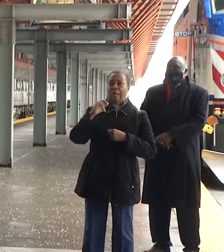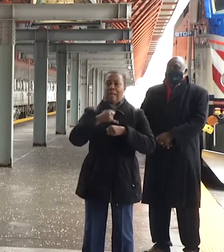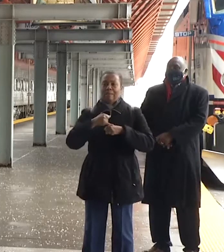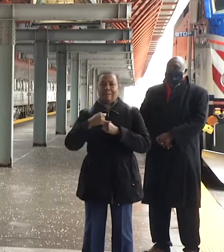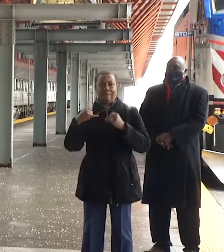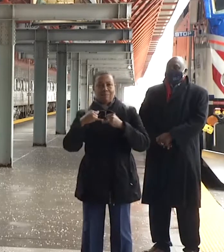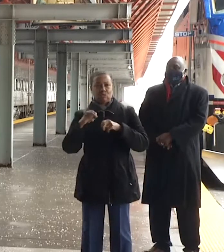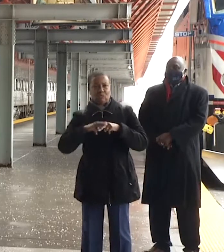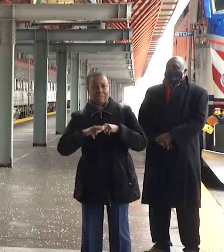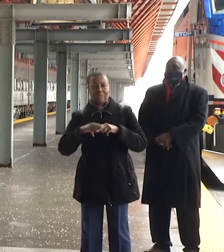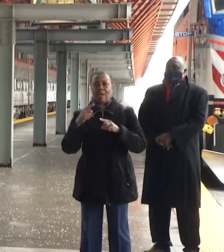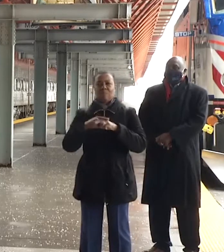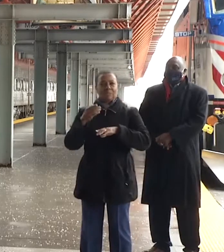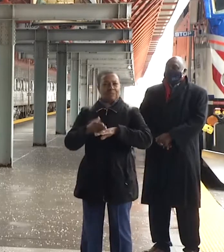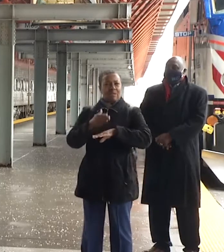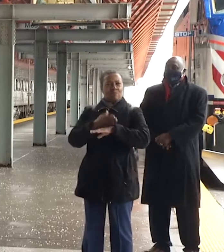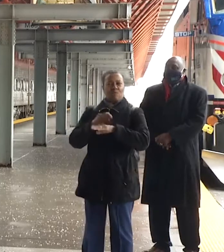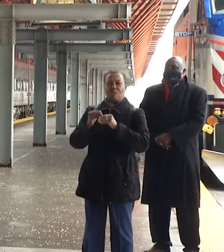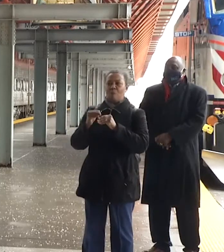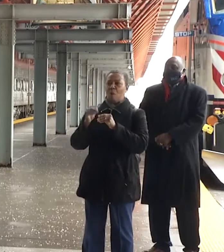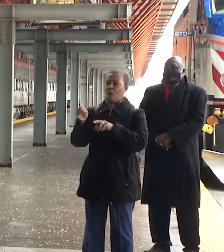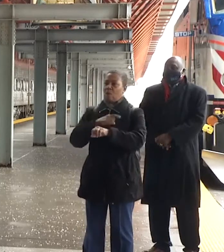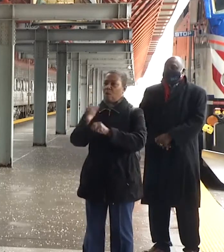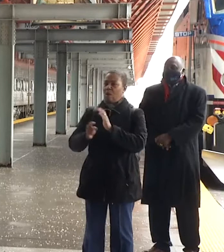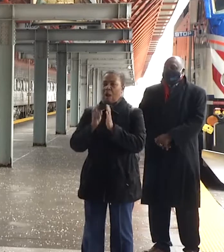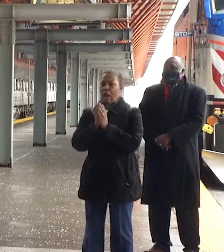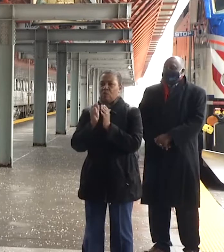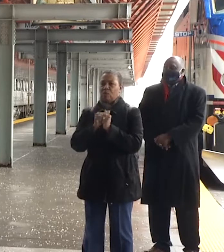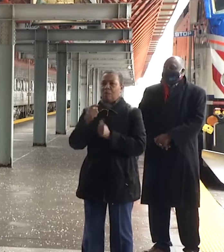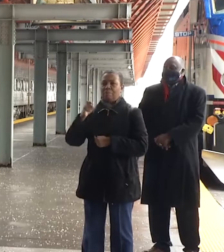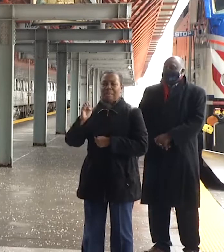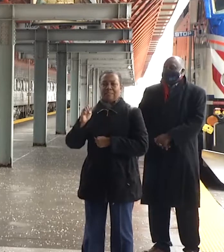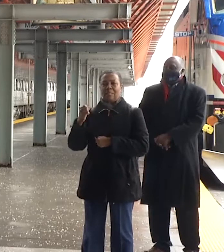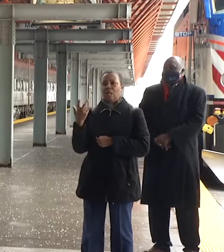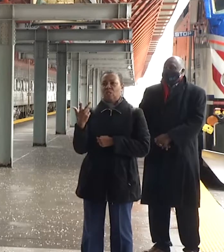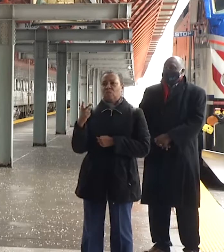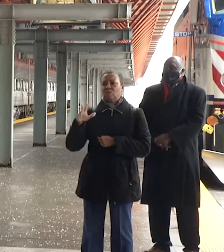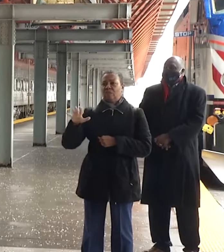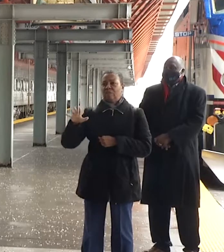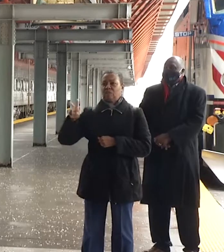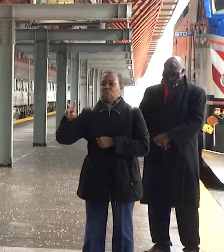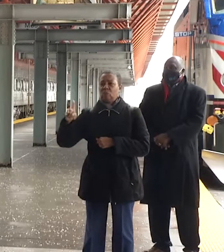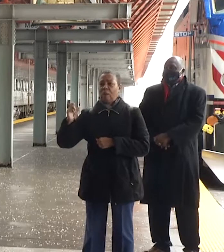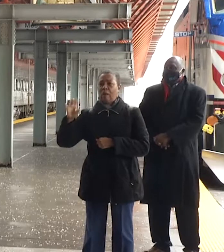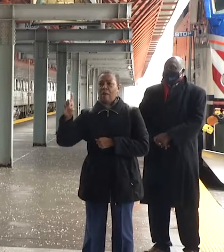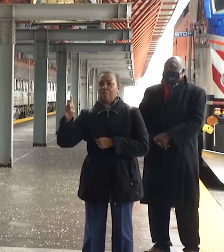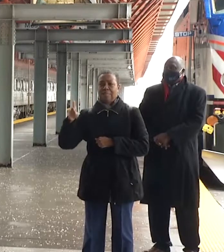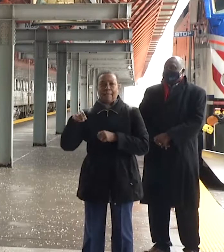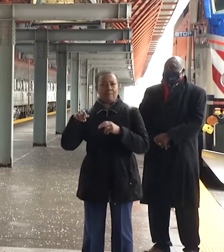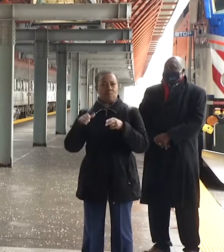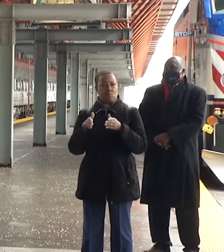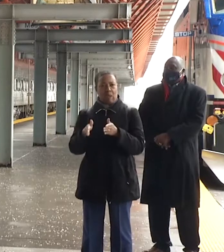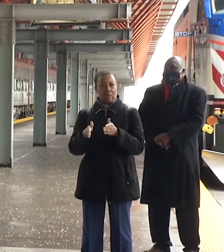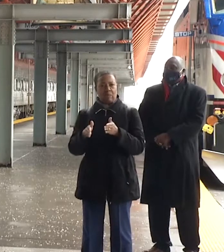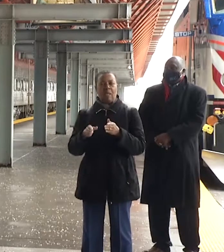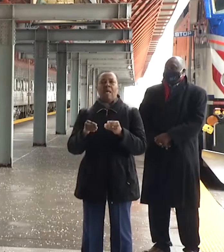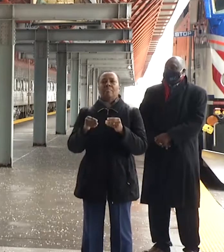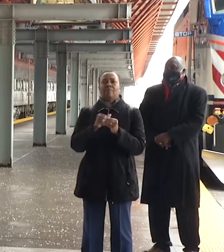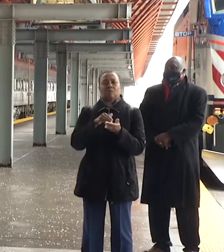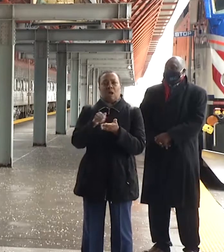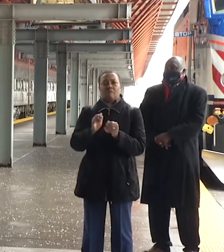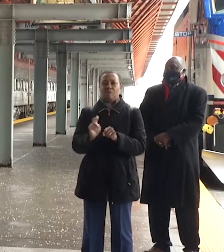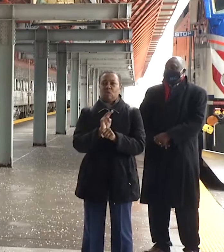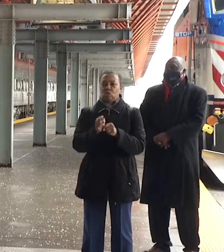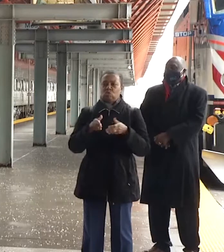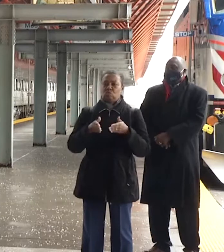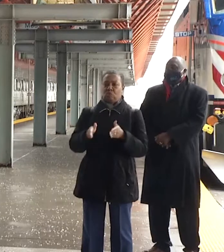as well as improved and extended hours of service on PACE's 352 Halsted route, the most heavily utilized route